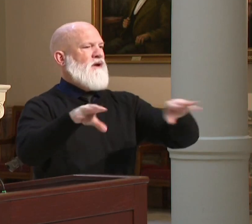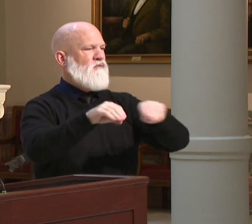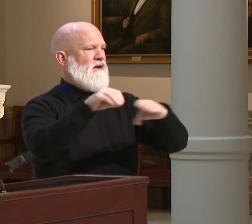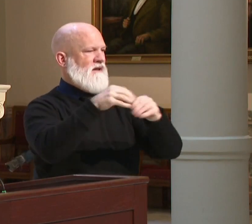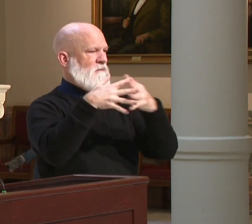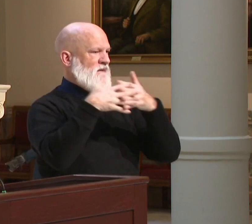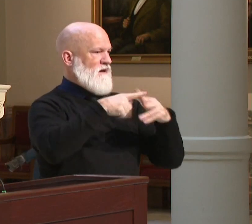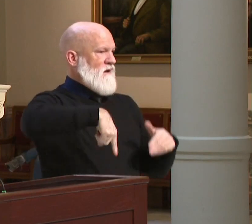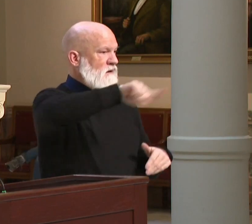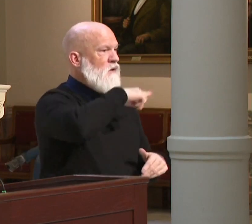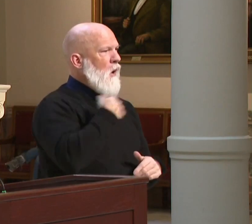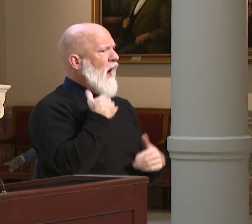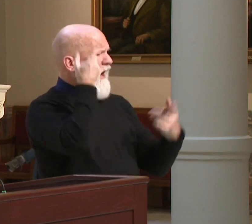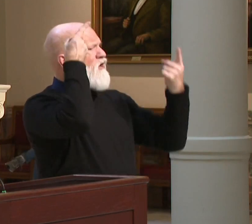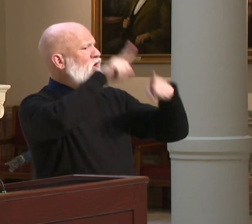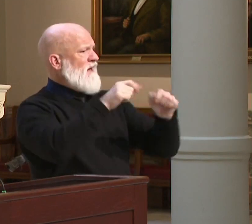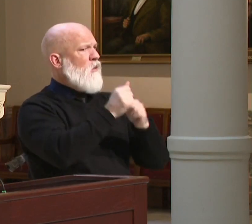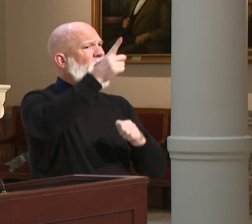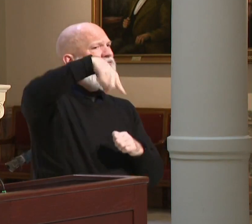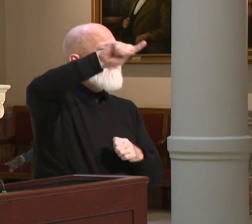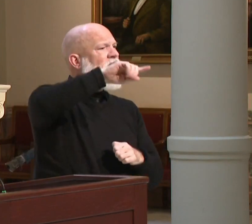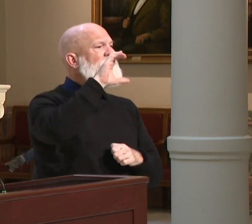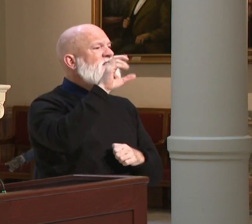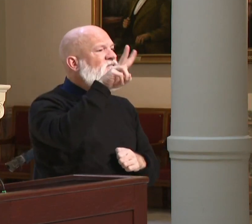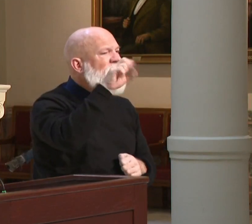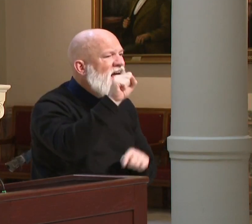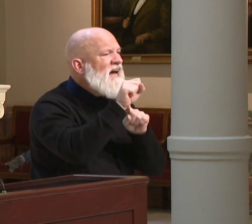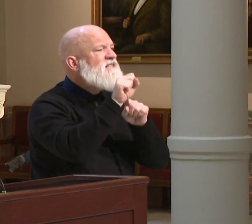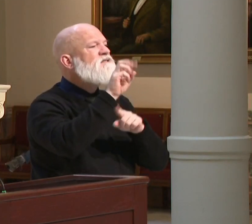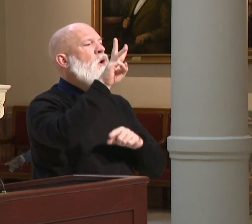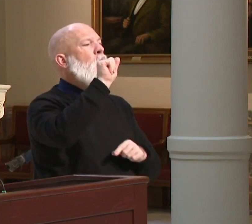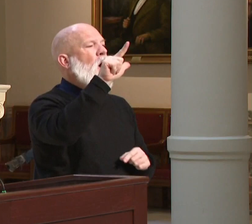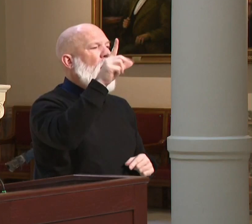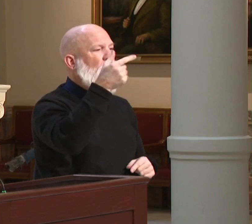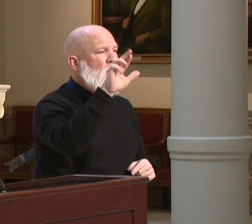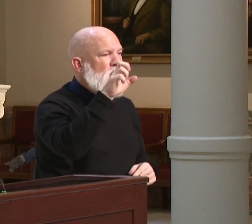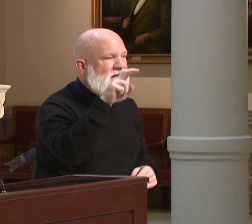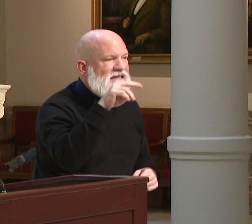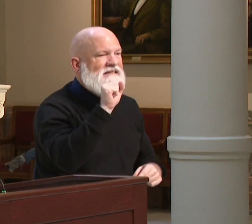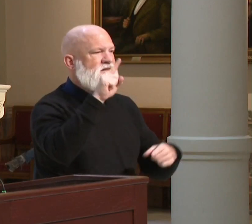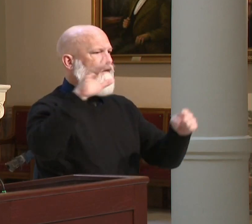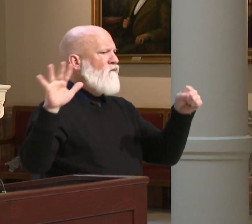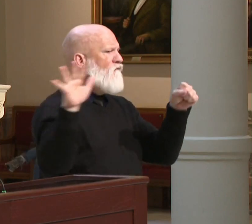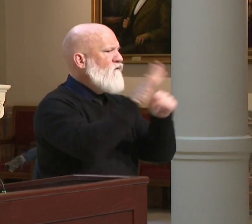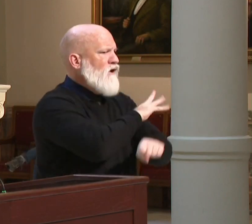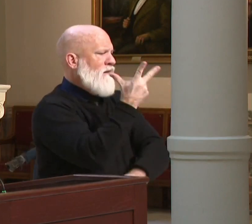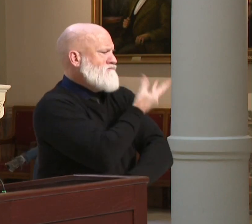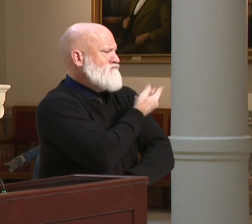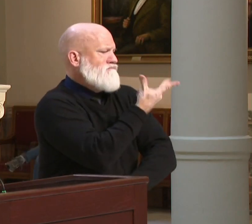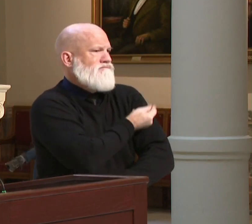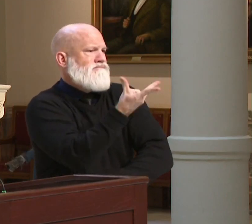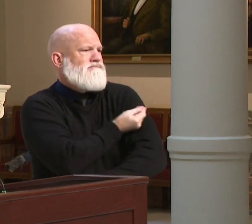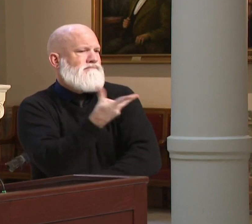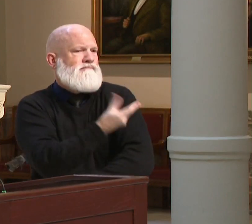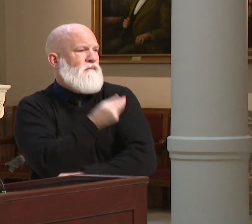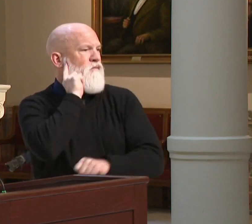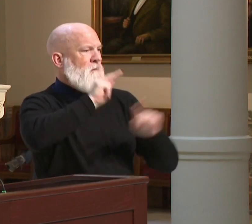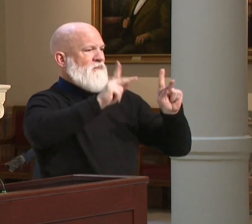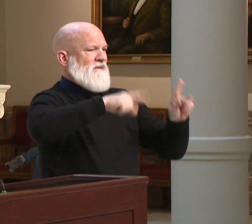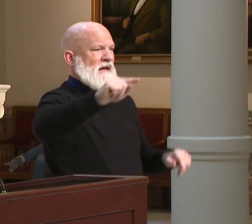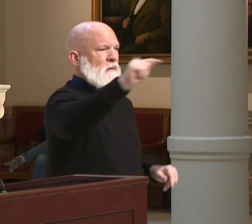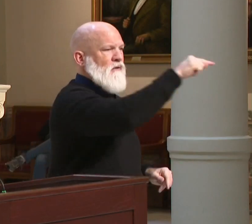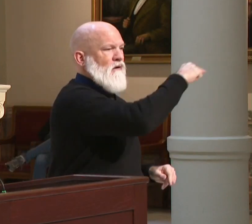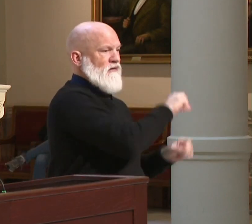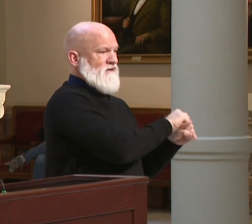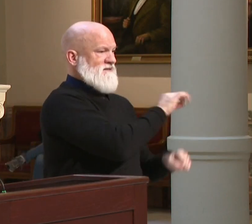partners like CVS and Walgreens to fully vaccinate residents and staff. No one has